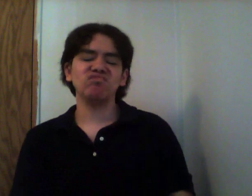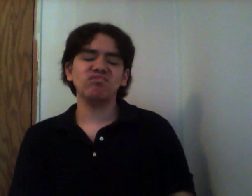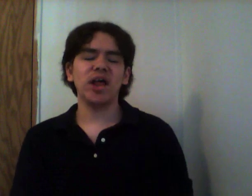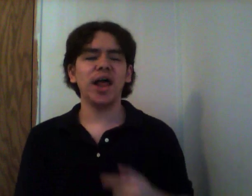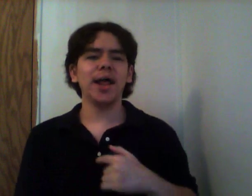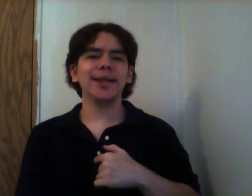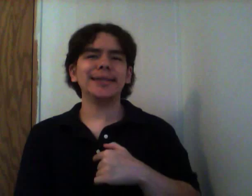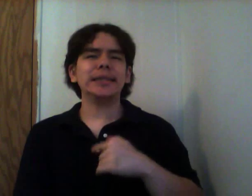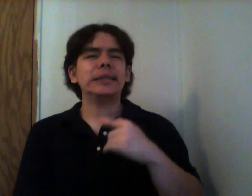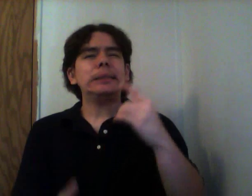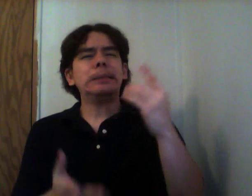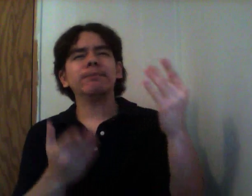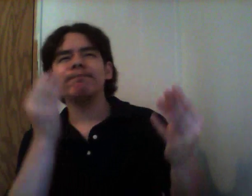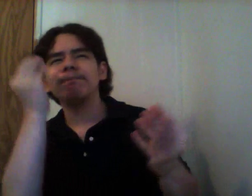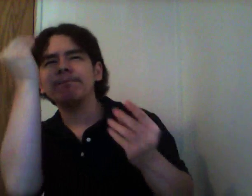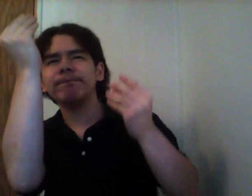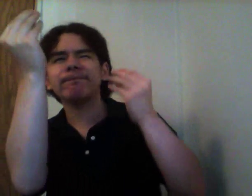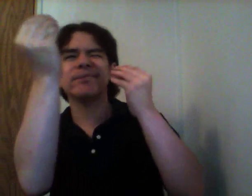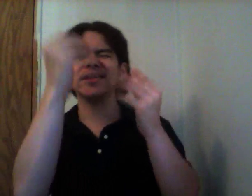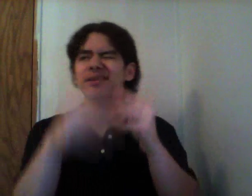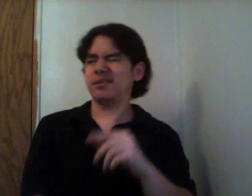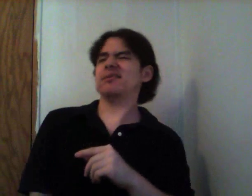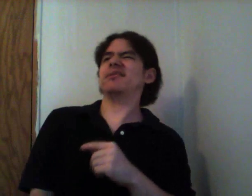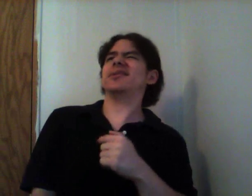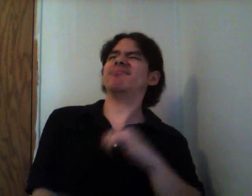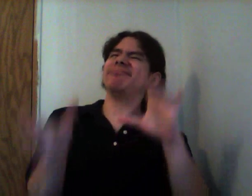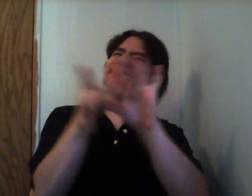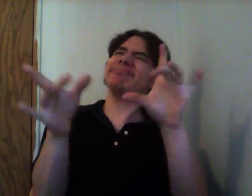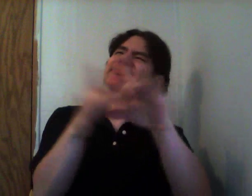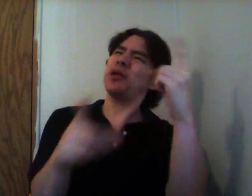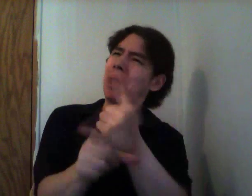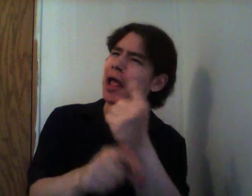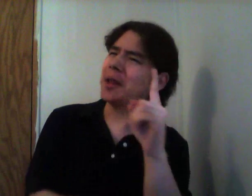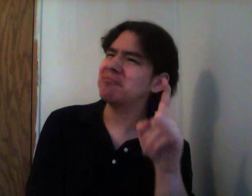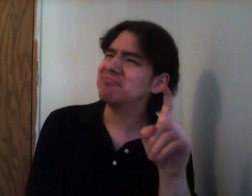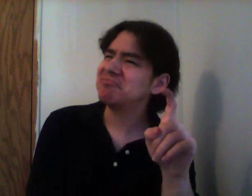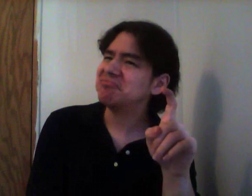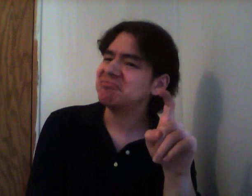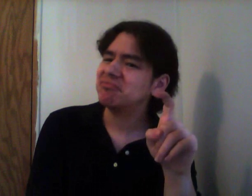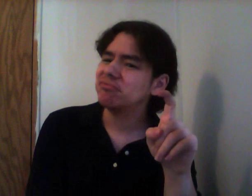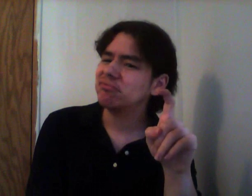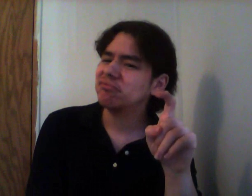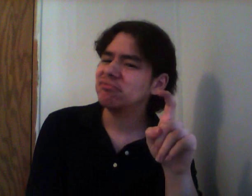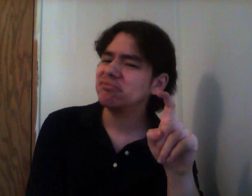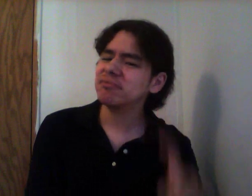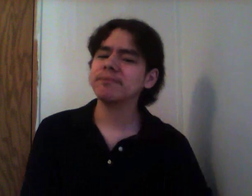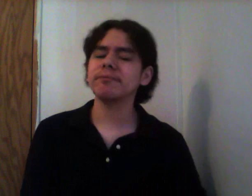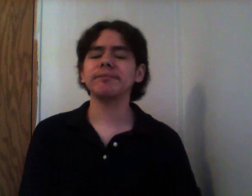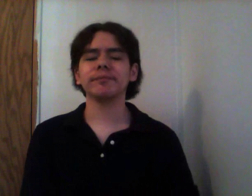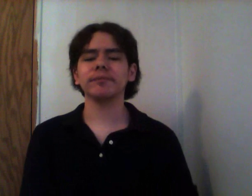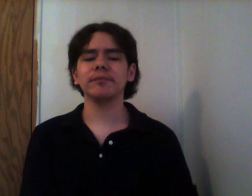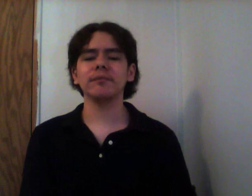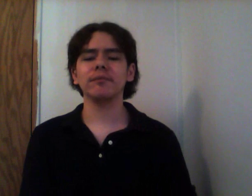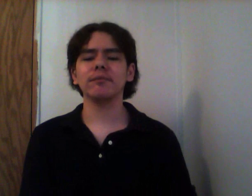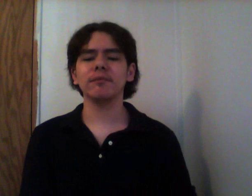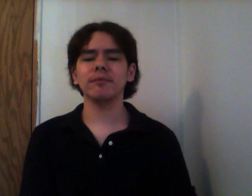it because of the speed that I get those answers. This app is going to be one of my